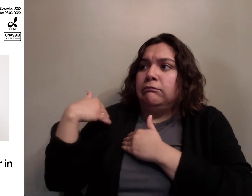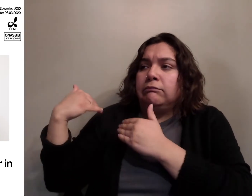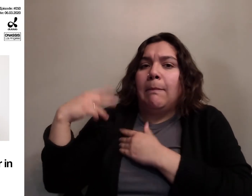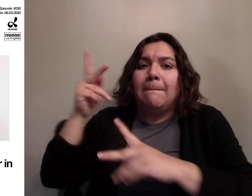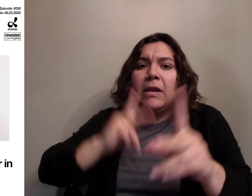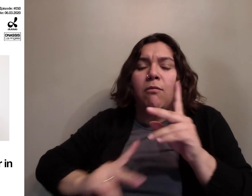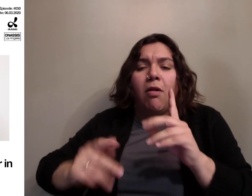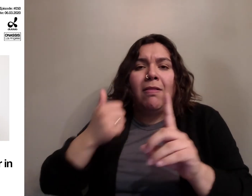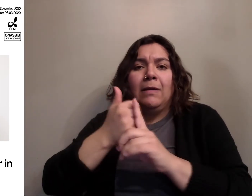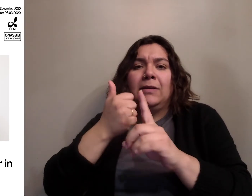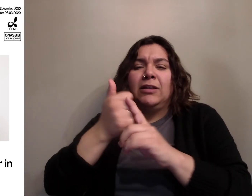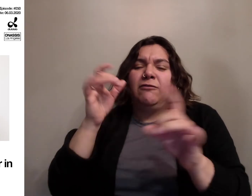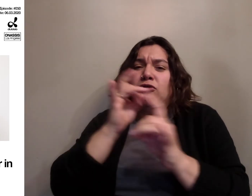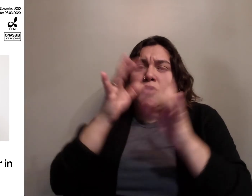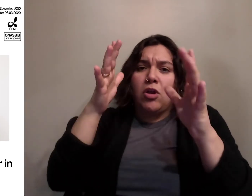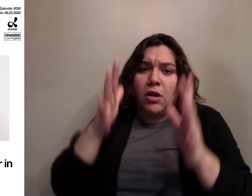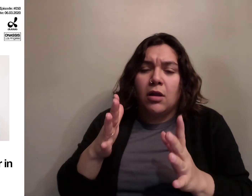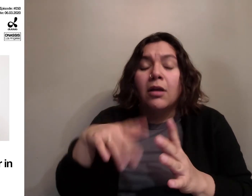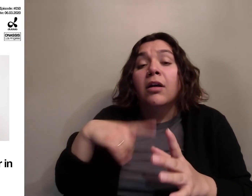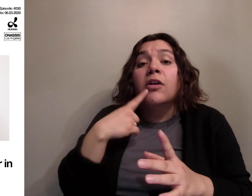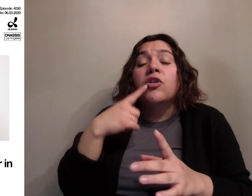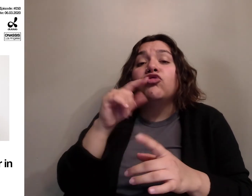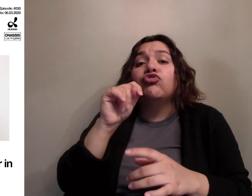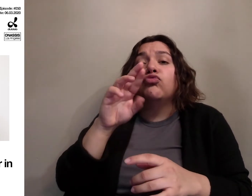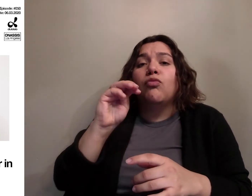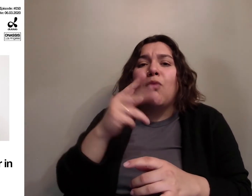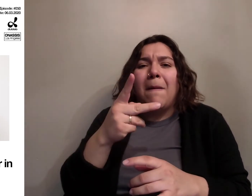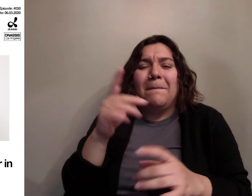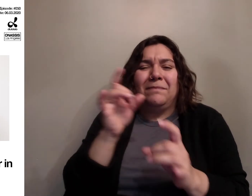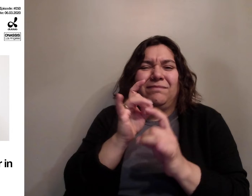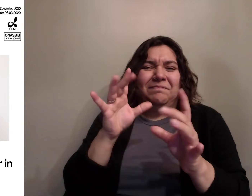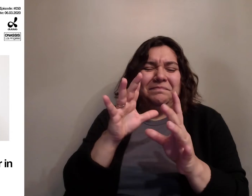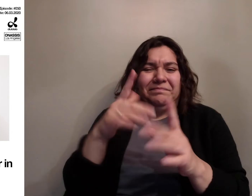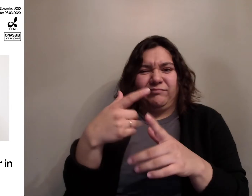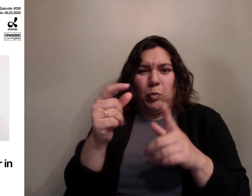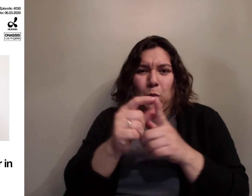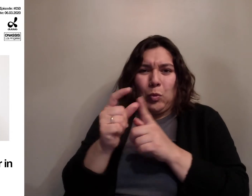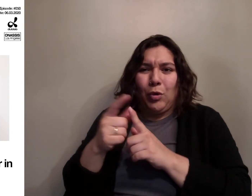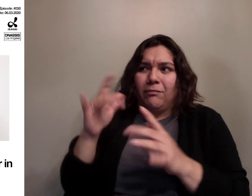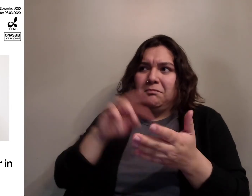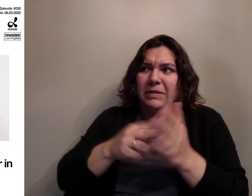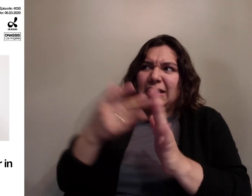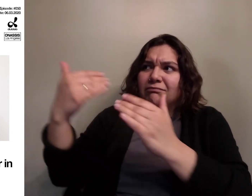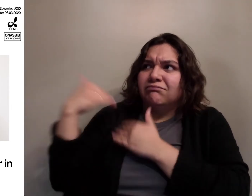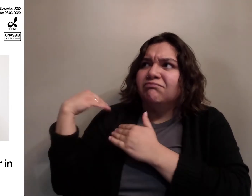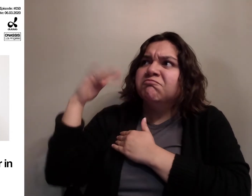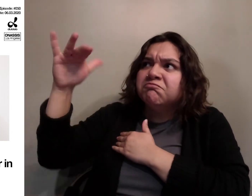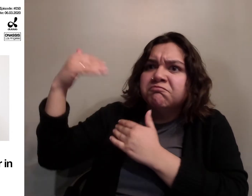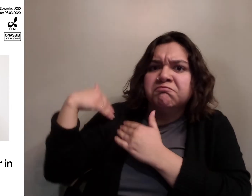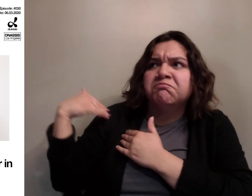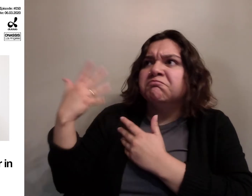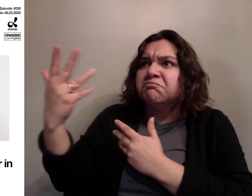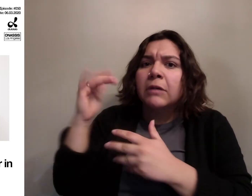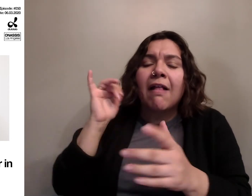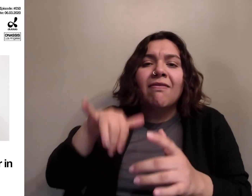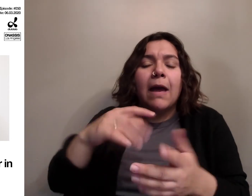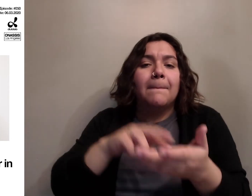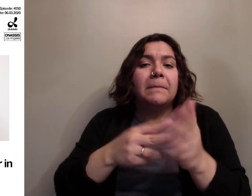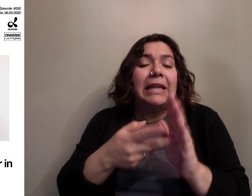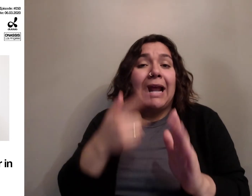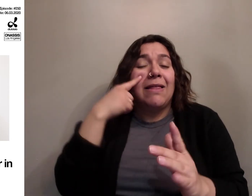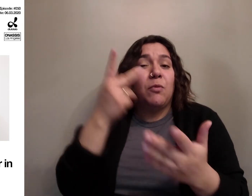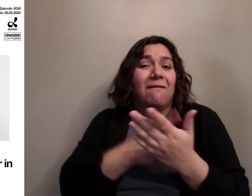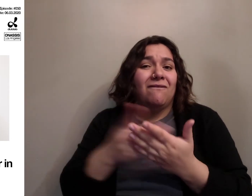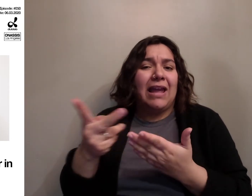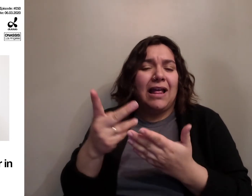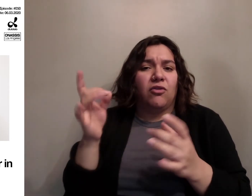accountable, you know, racist, terrorist terminology in any form and fashion. So there's ways